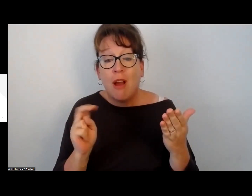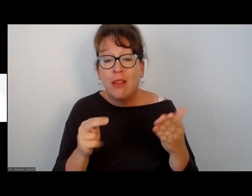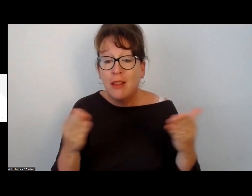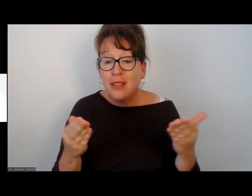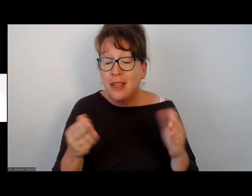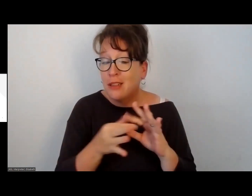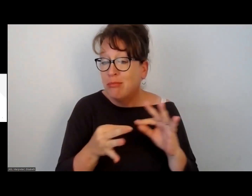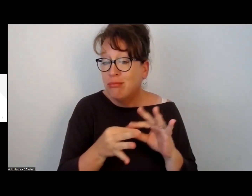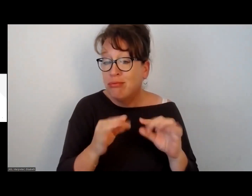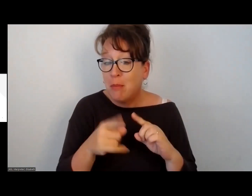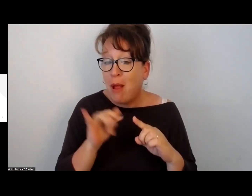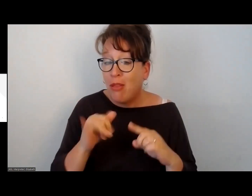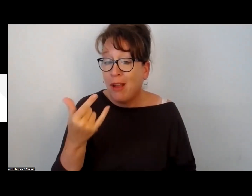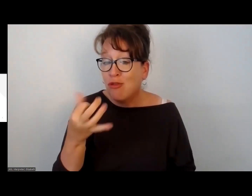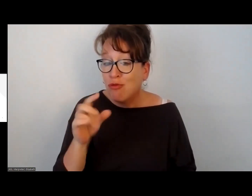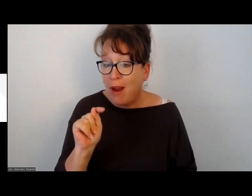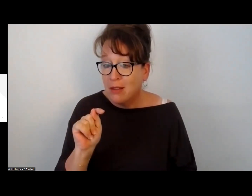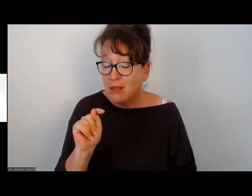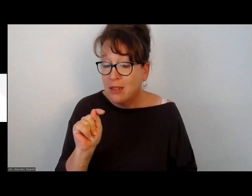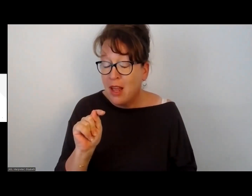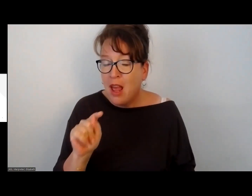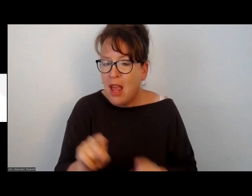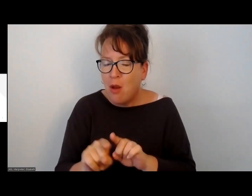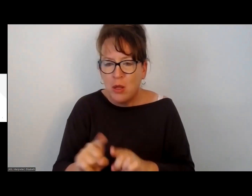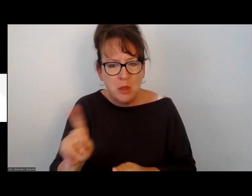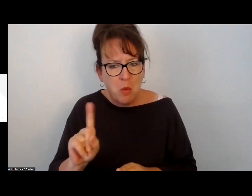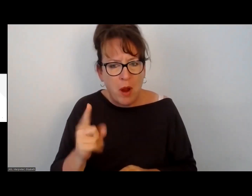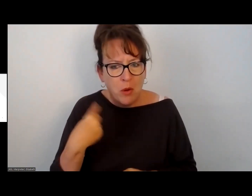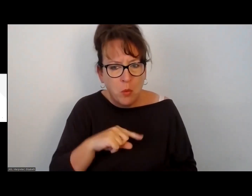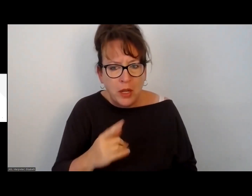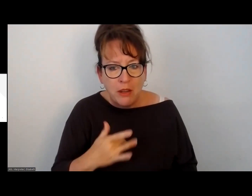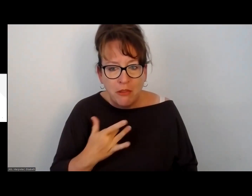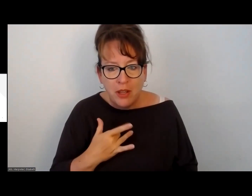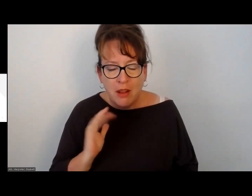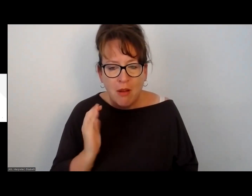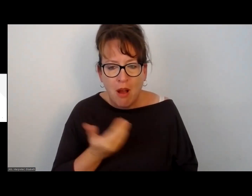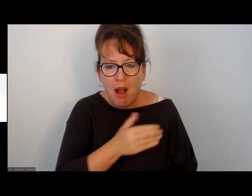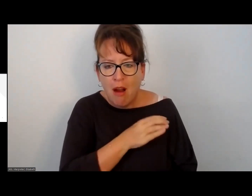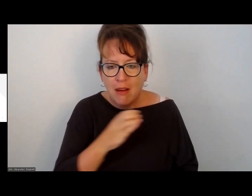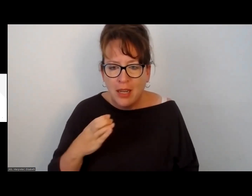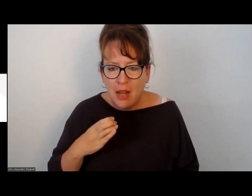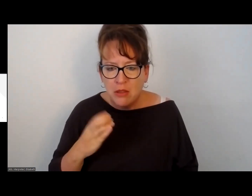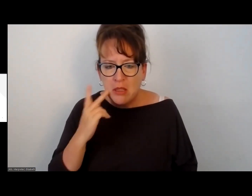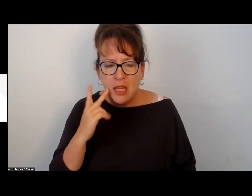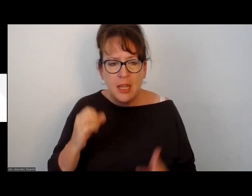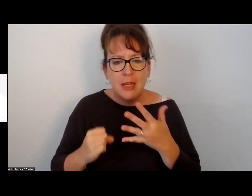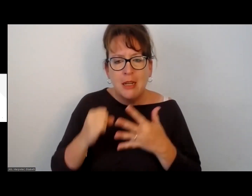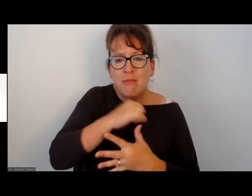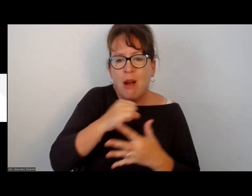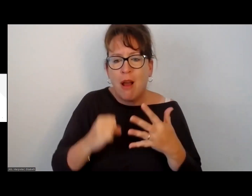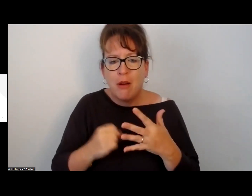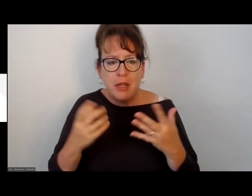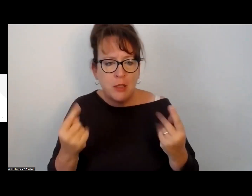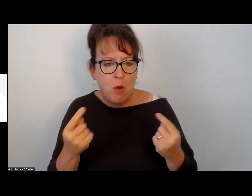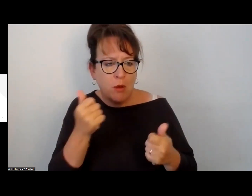grant and where we, as a council, see sort of prioritizing, issues